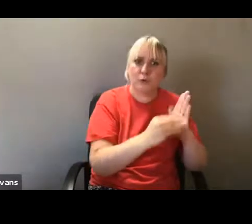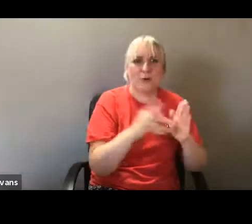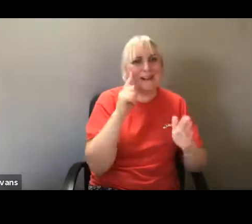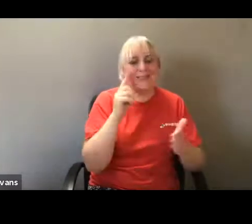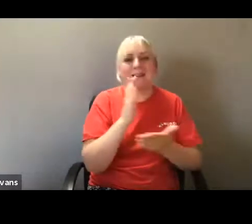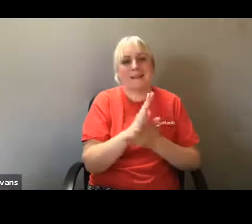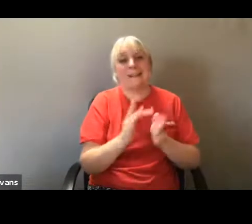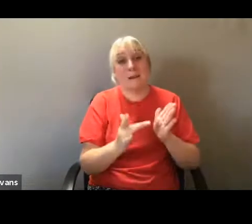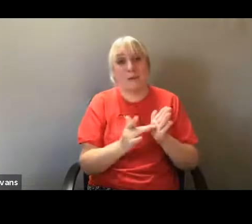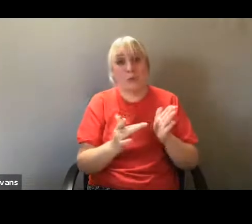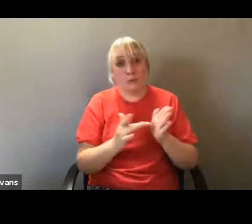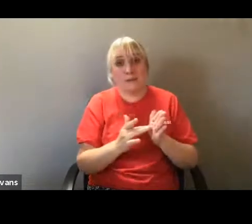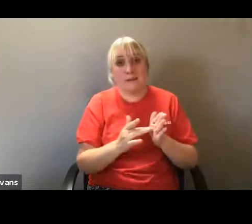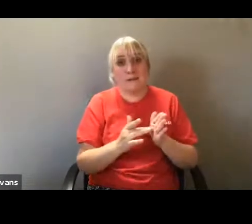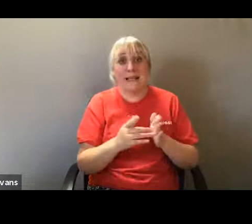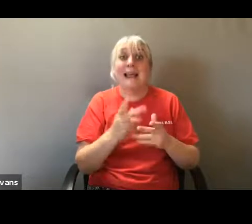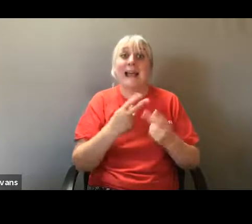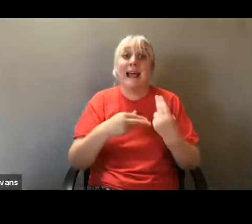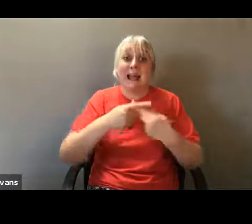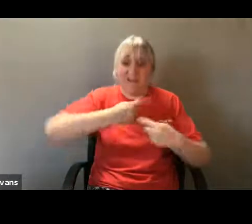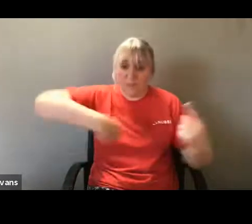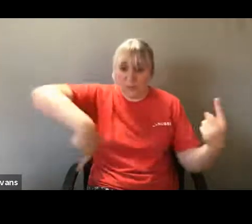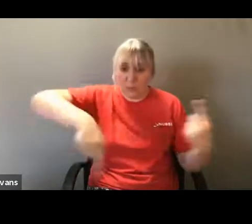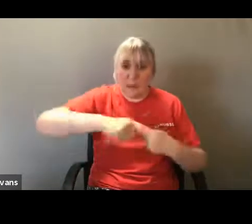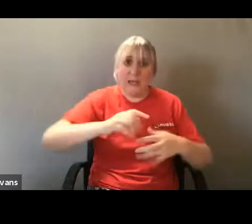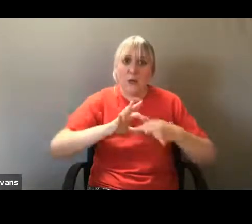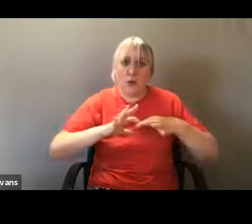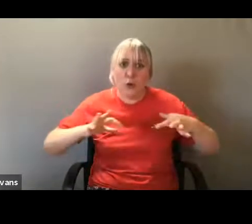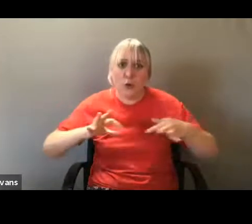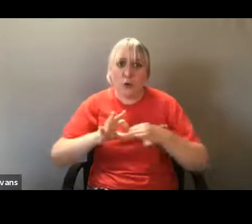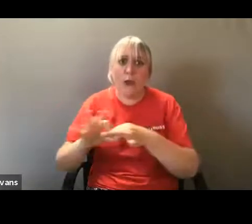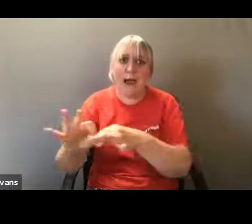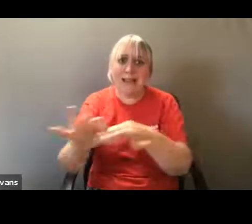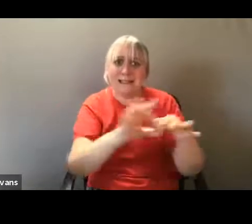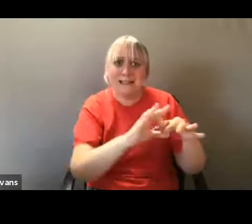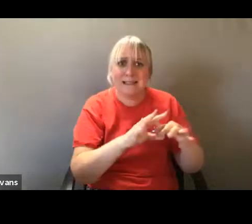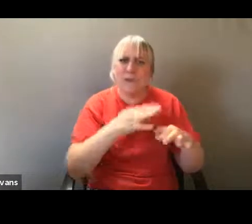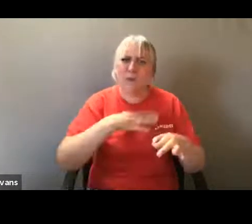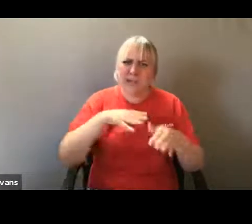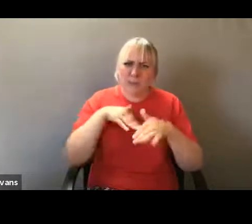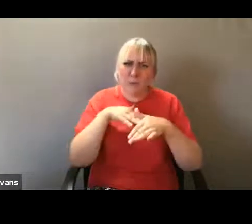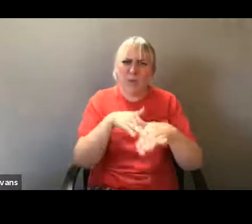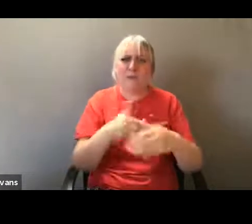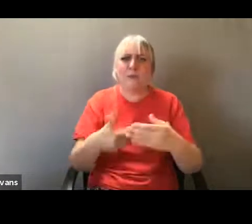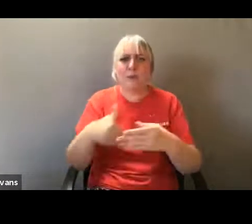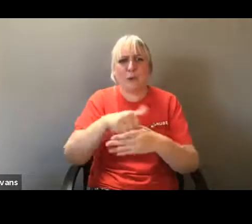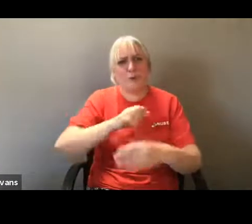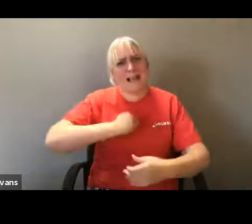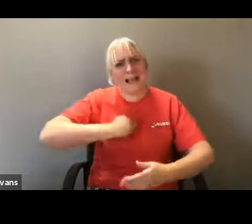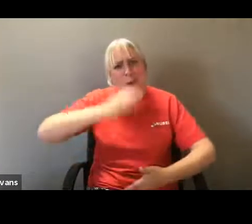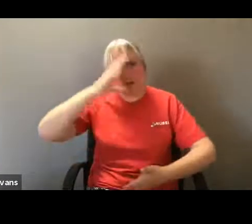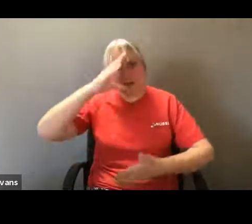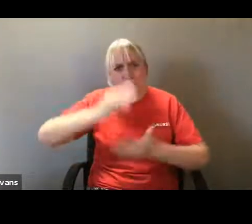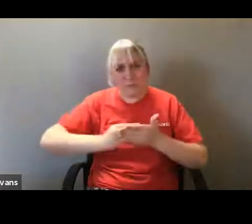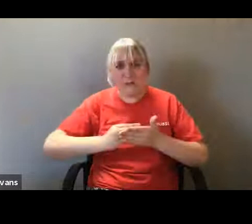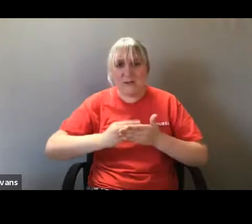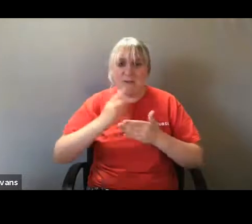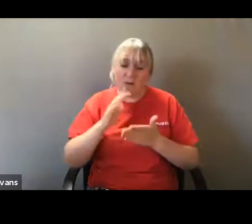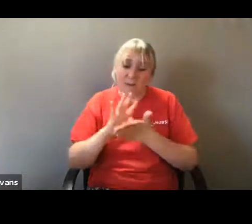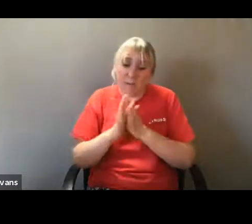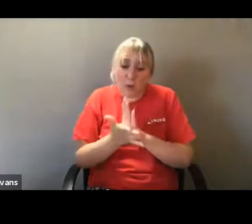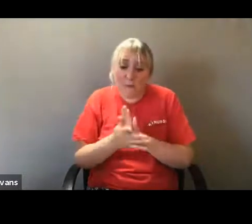Lastly, if we're going to unite to fight the war on disabled people, we need the movement to include our experiences of both impairment and